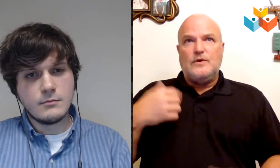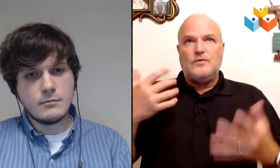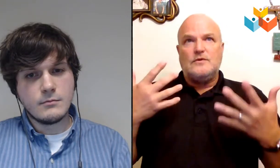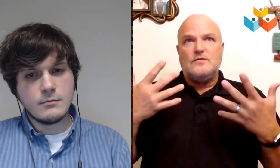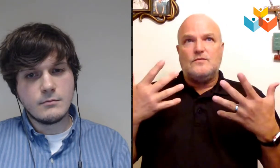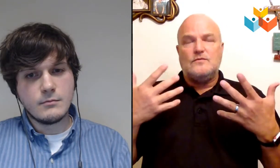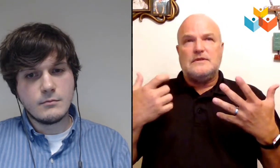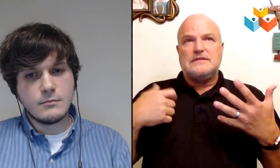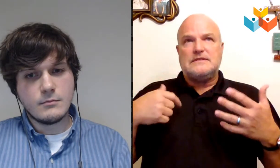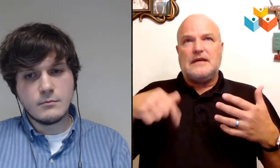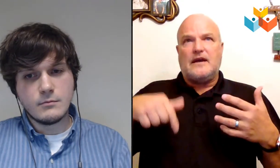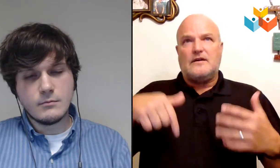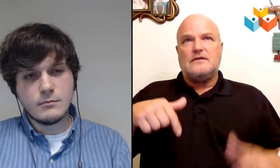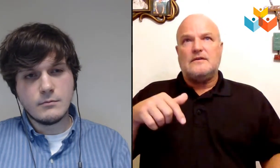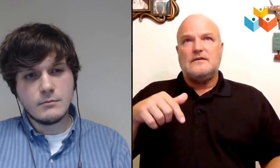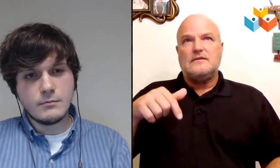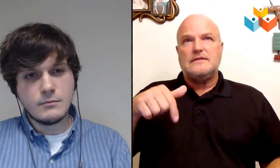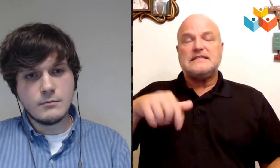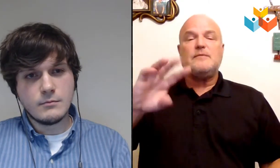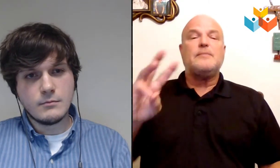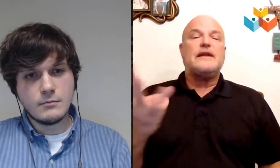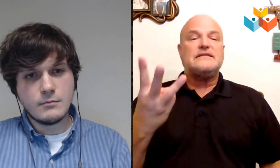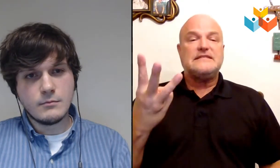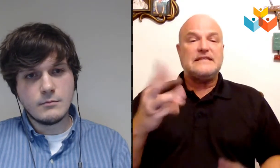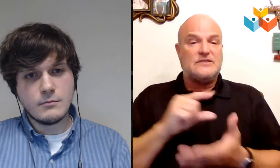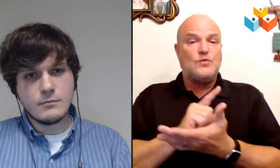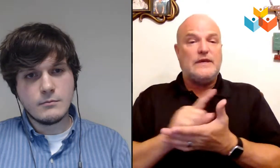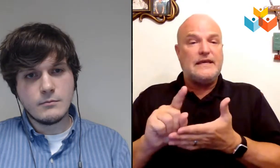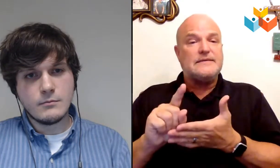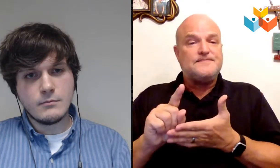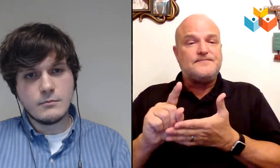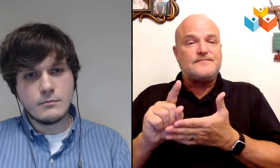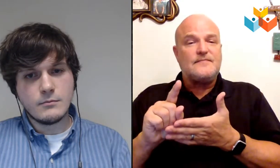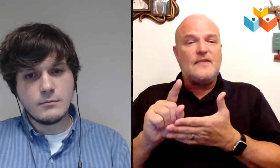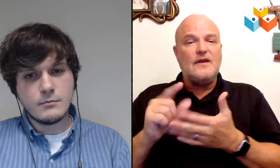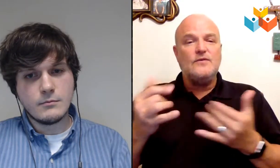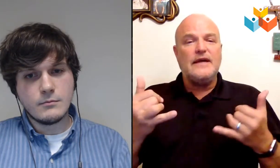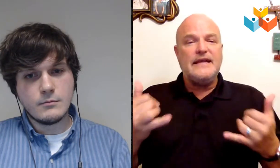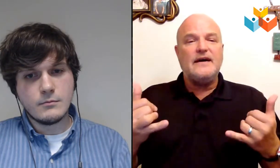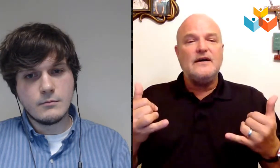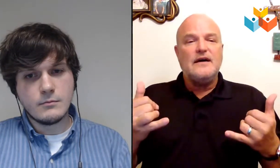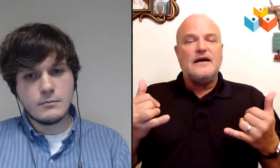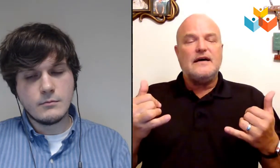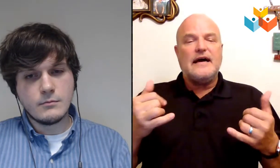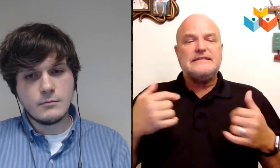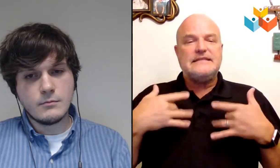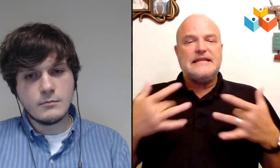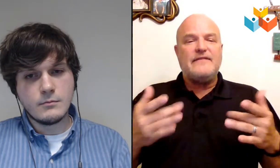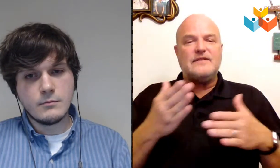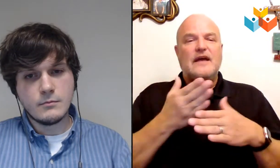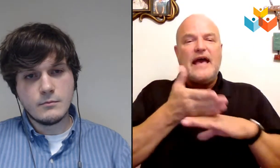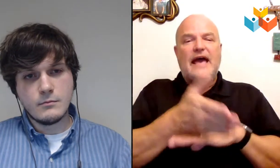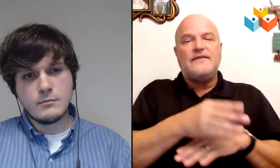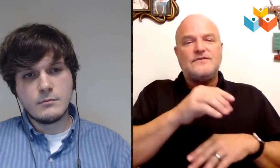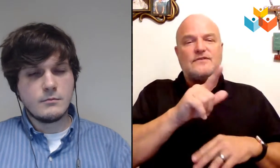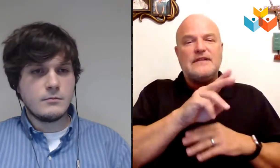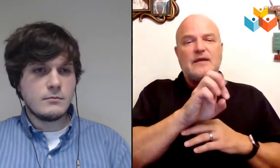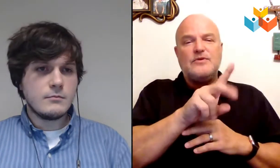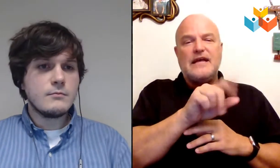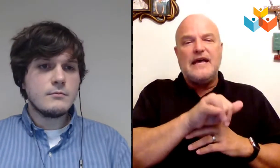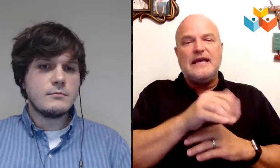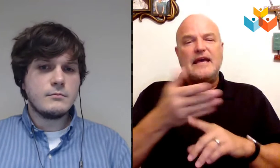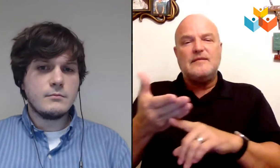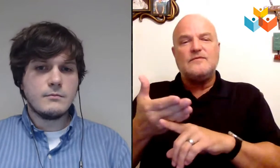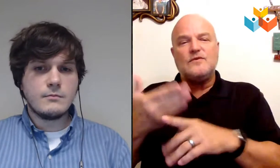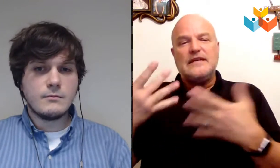See, and this is coming up on our 6th week right now. I tend to have it after